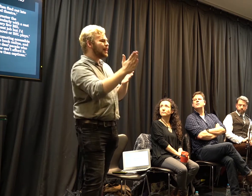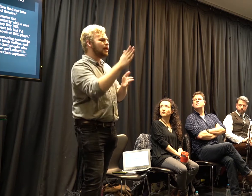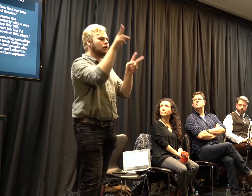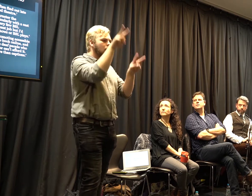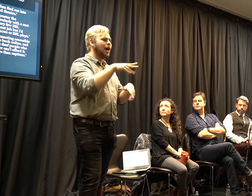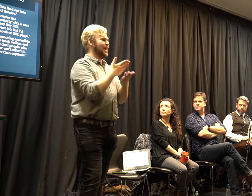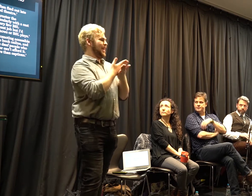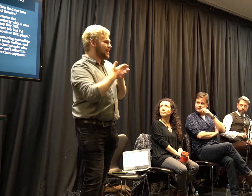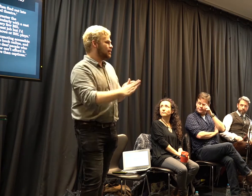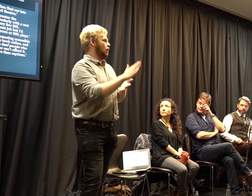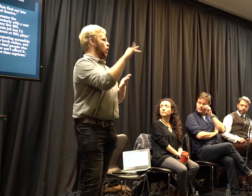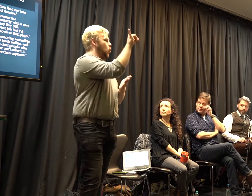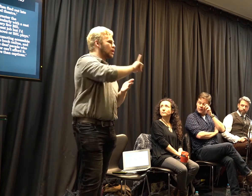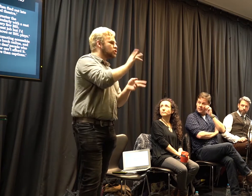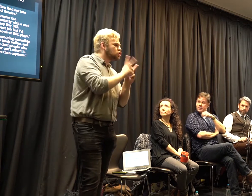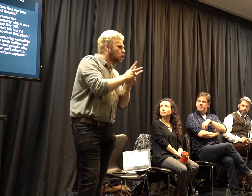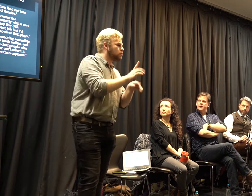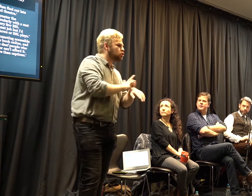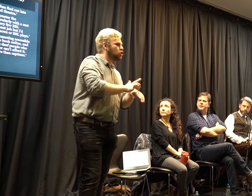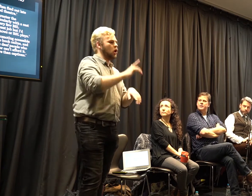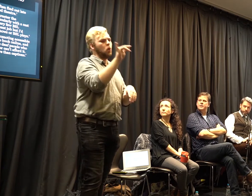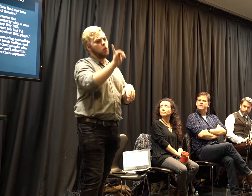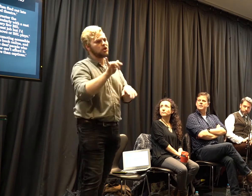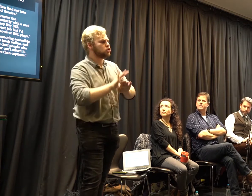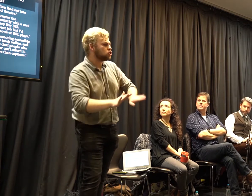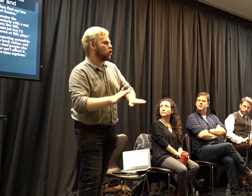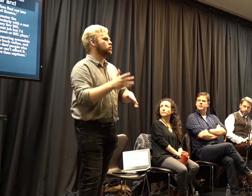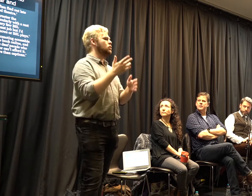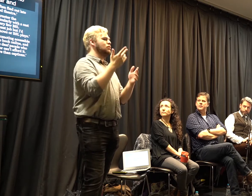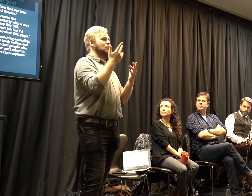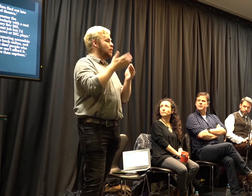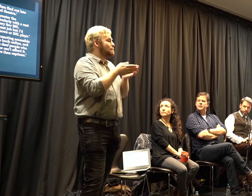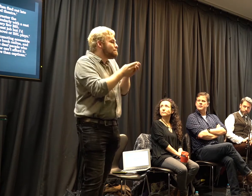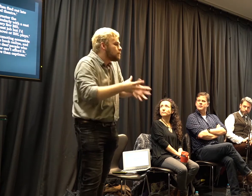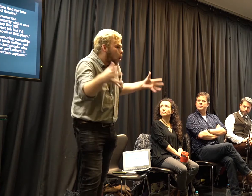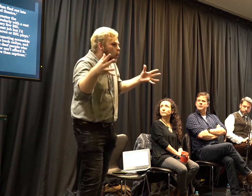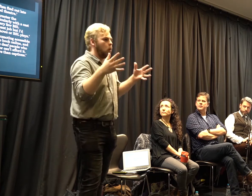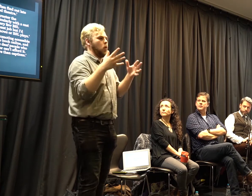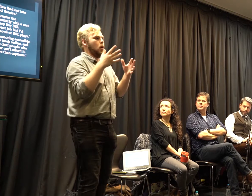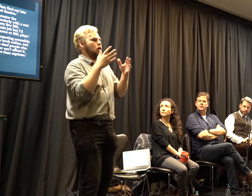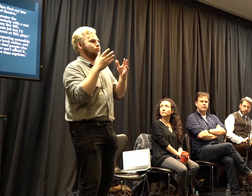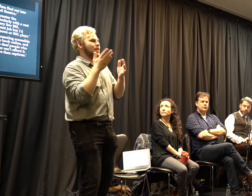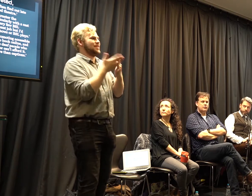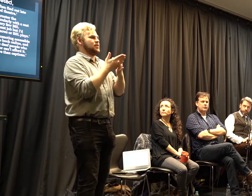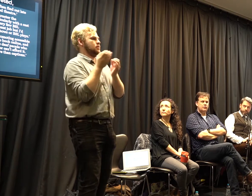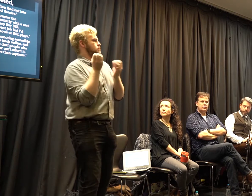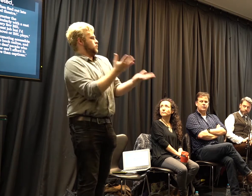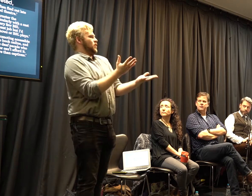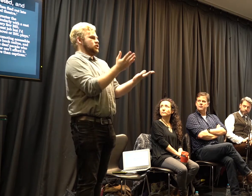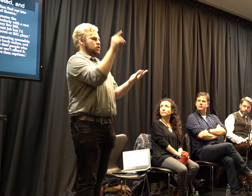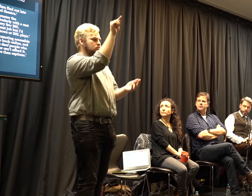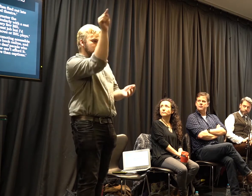And having images, making it clear and accessible what performance will be interpreted, which will not be,